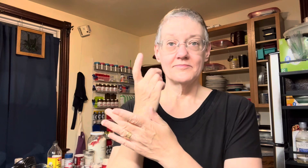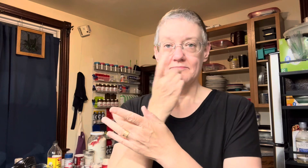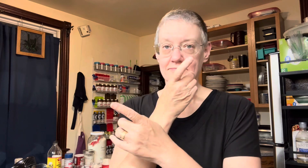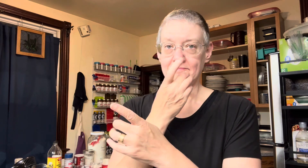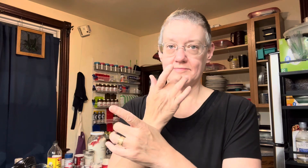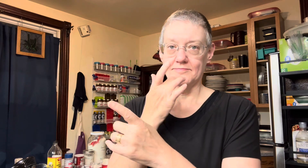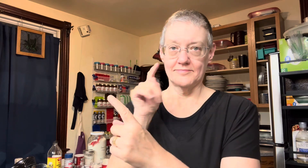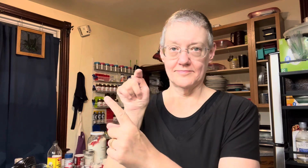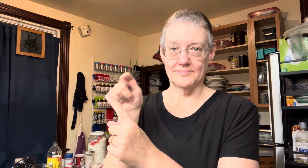recipe,